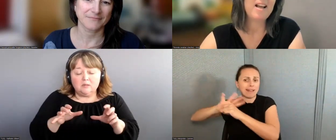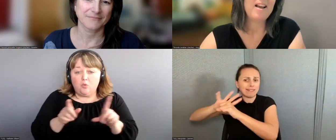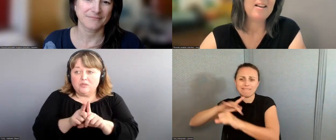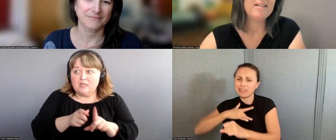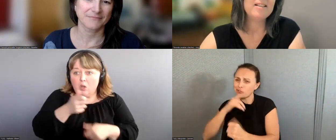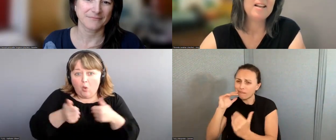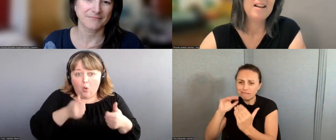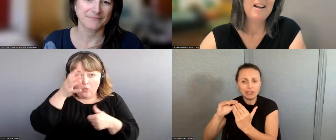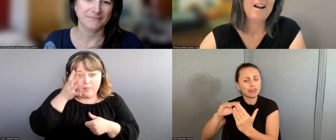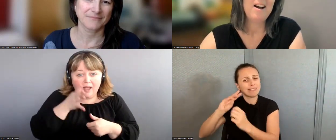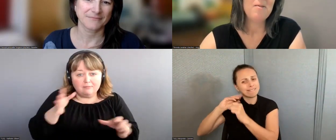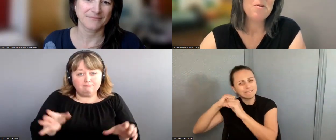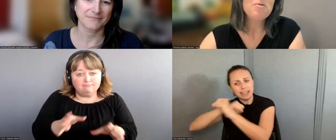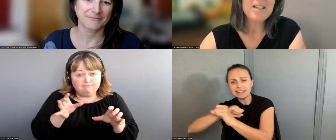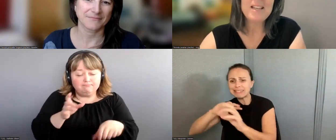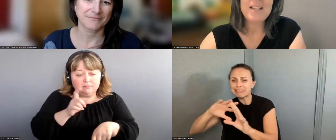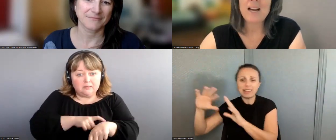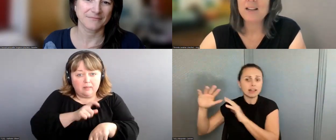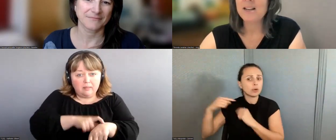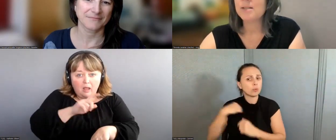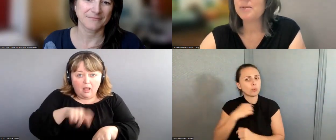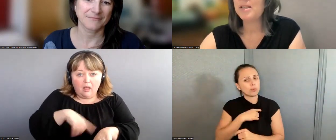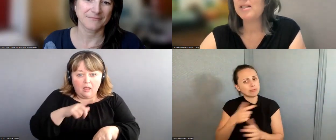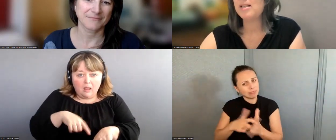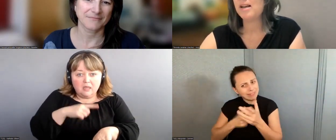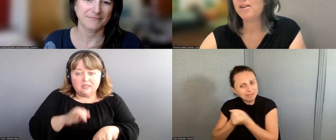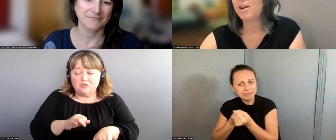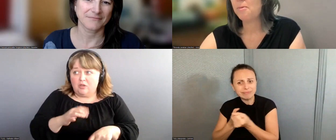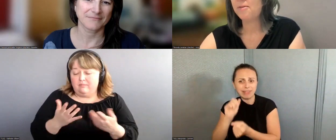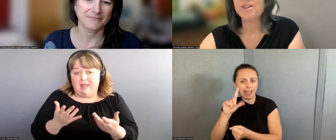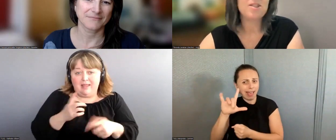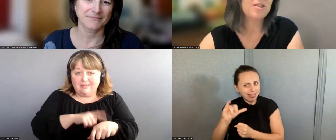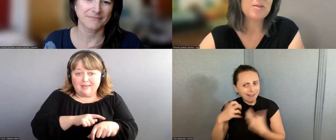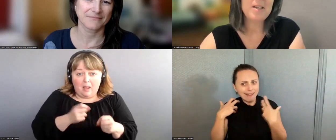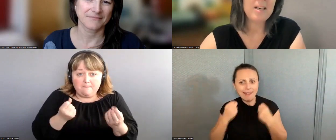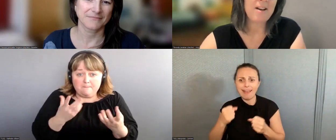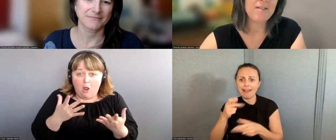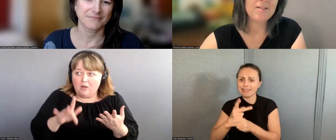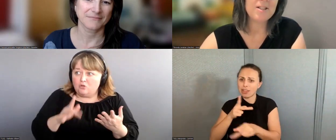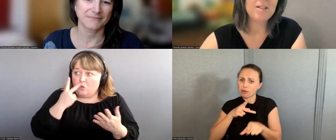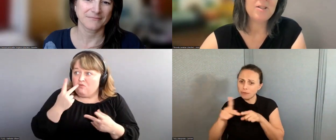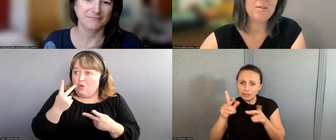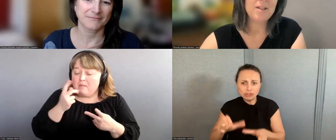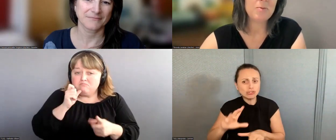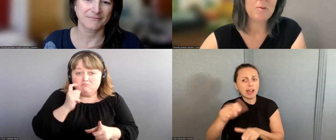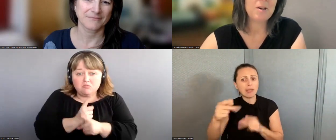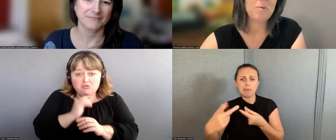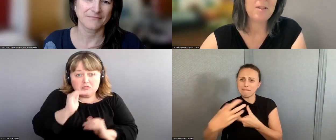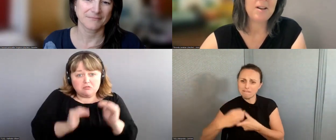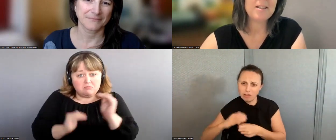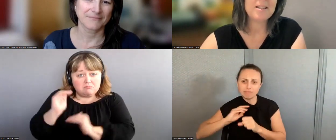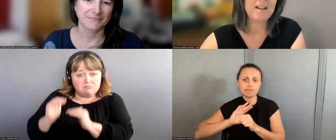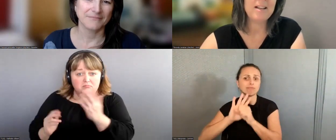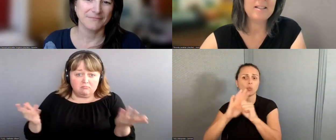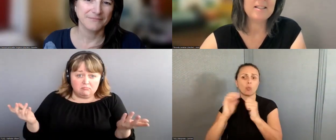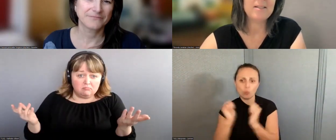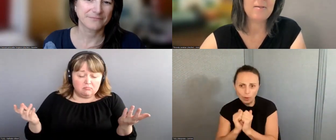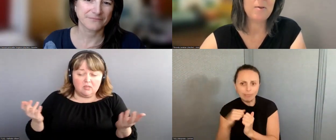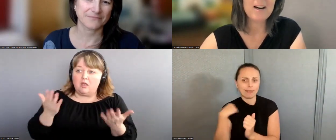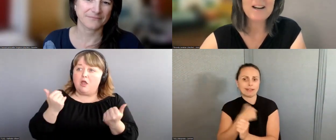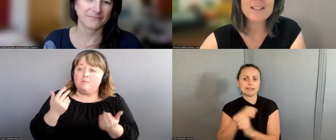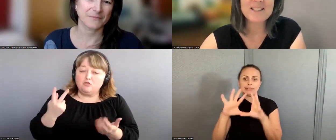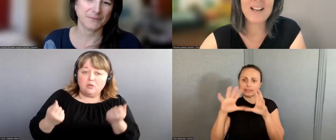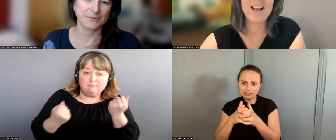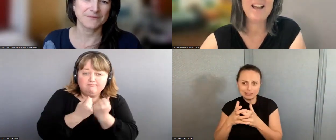injustice. And we really need allies. We need healthcare professionals. We need others to do this work with us and